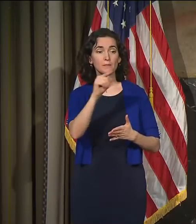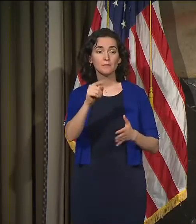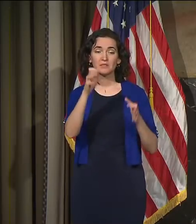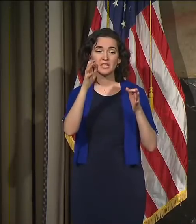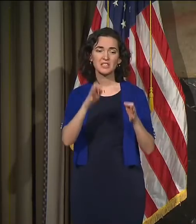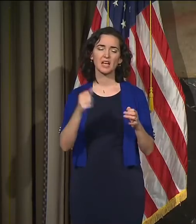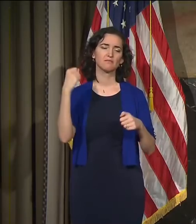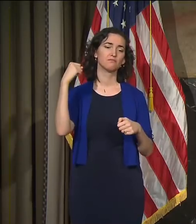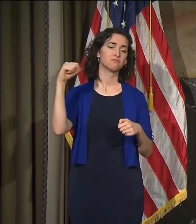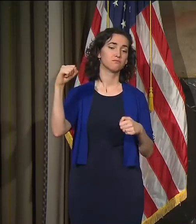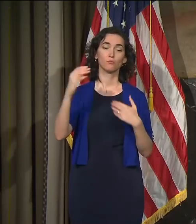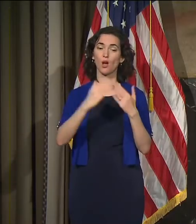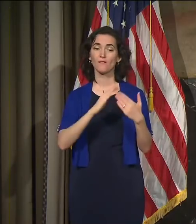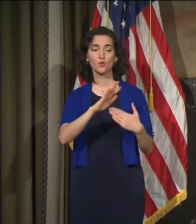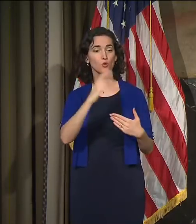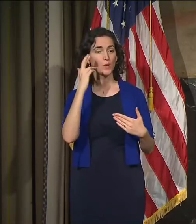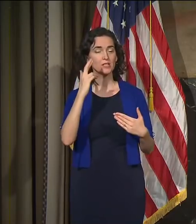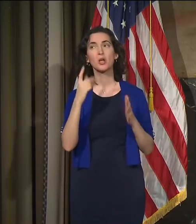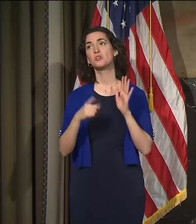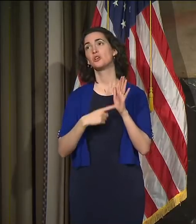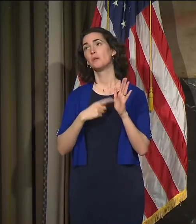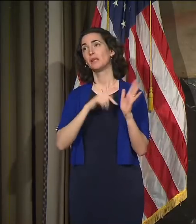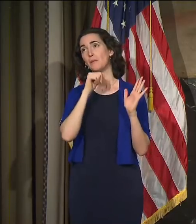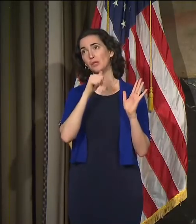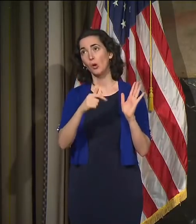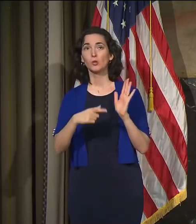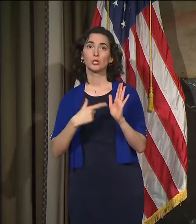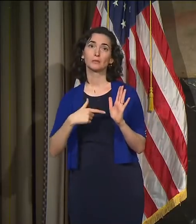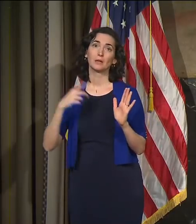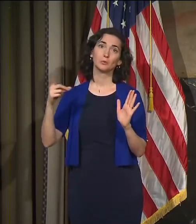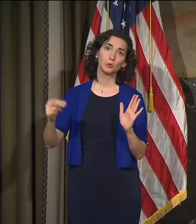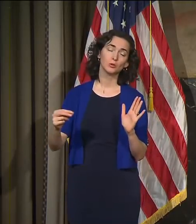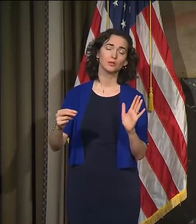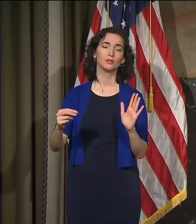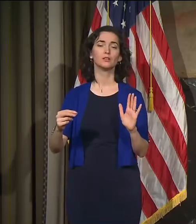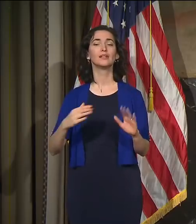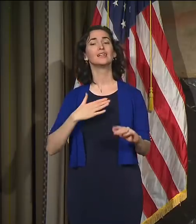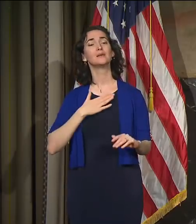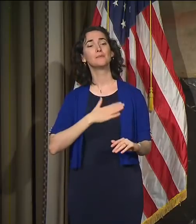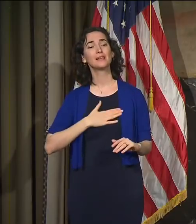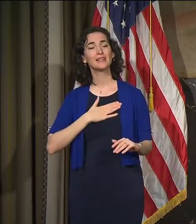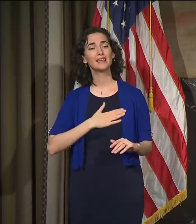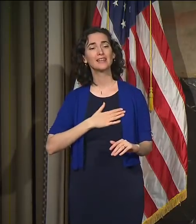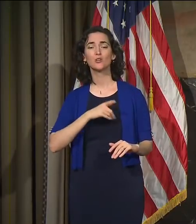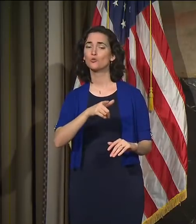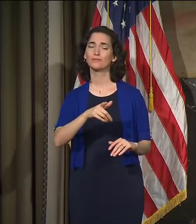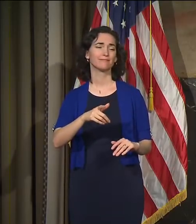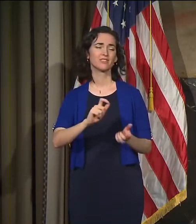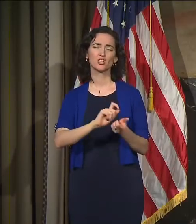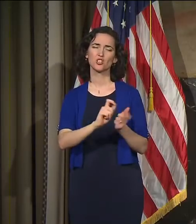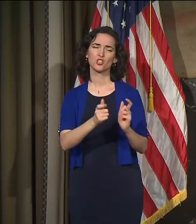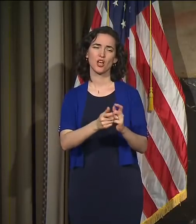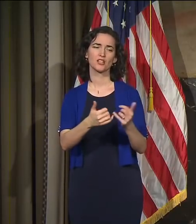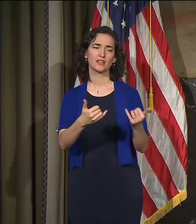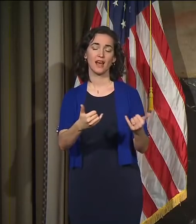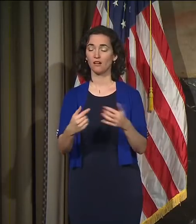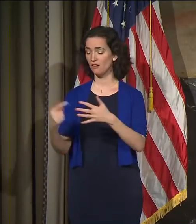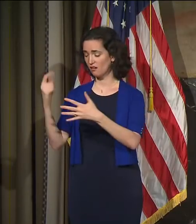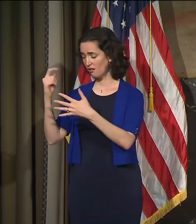decided not to do that, or not to always do it, I'm going to appeal to you to change your mind and embrace these